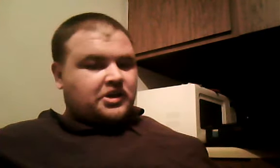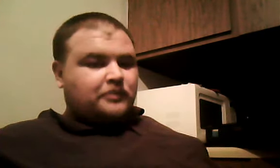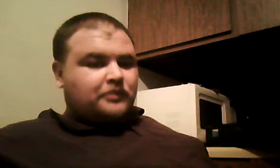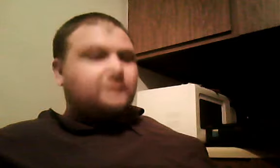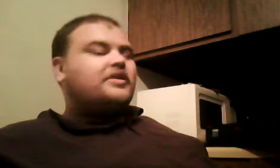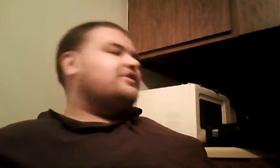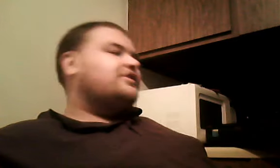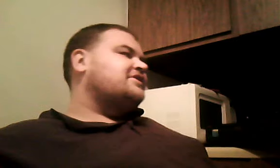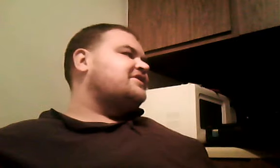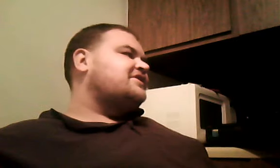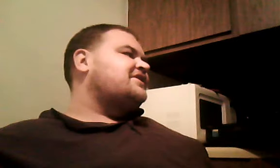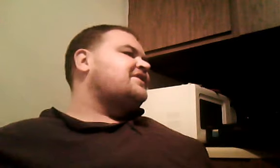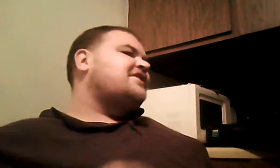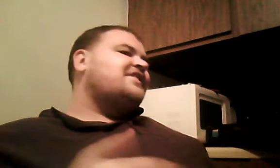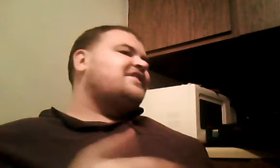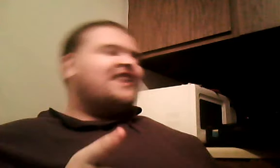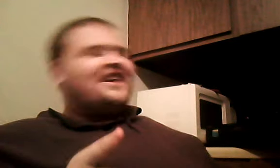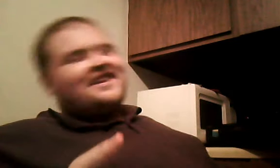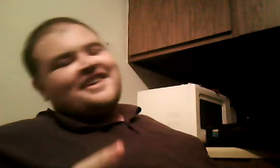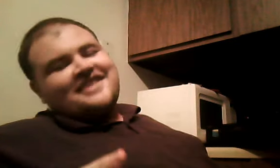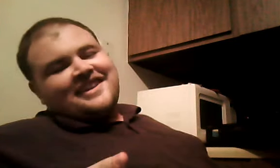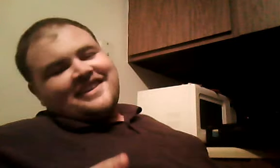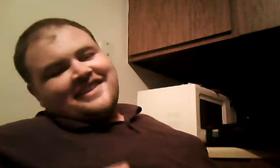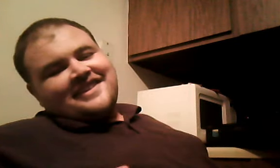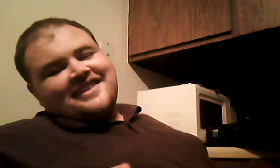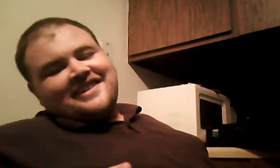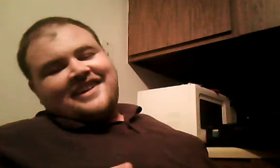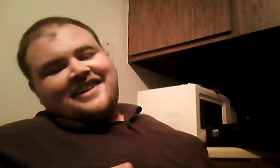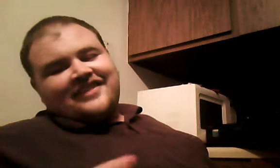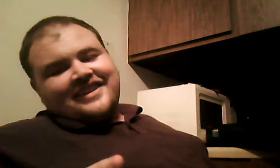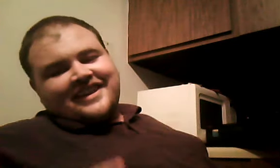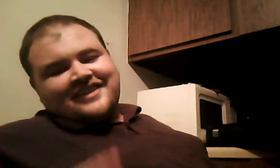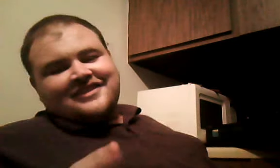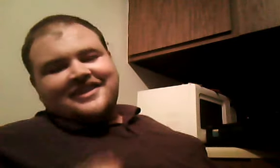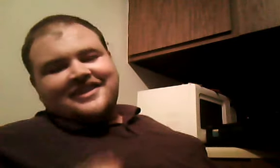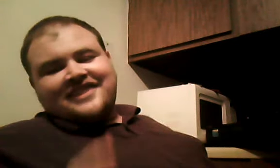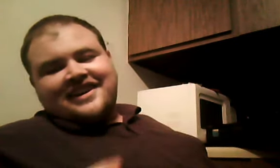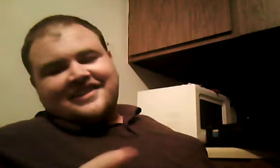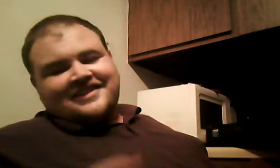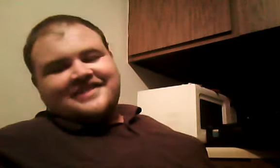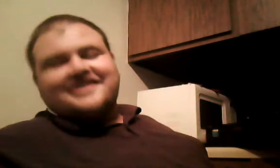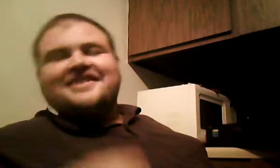Title. I kinda like it. I mean, the Extreme Title. Huh.